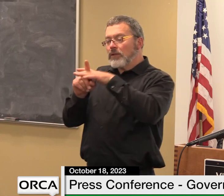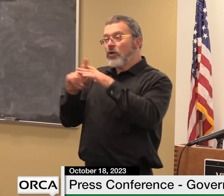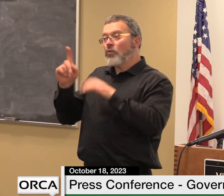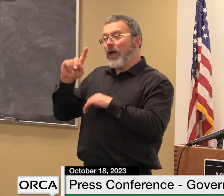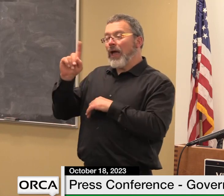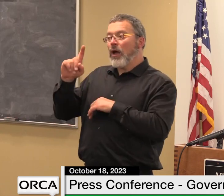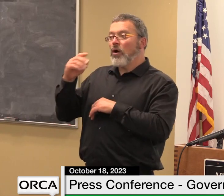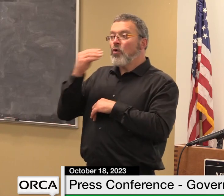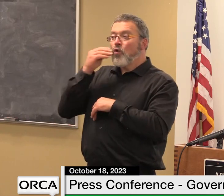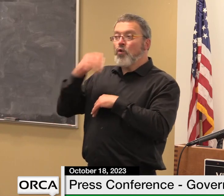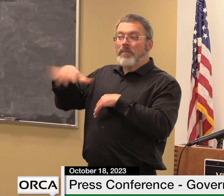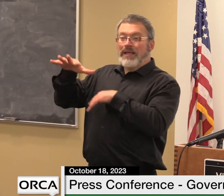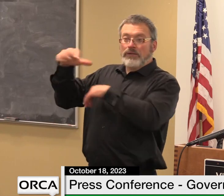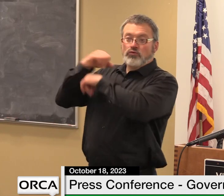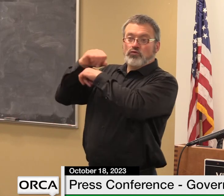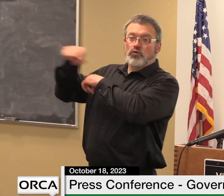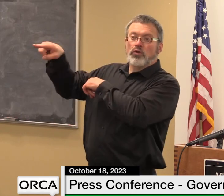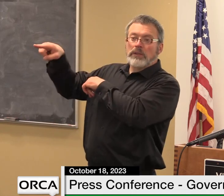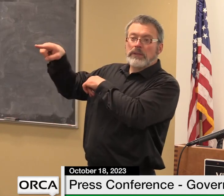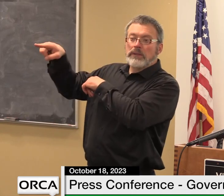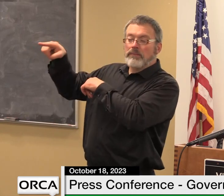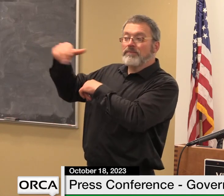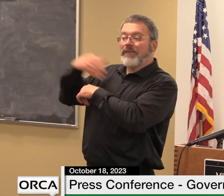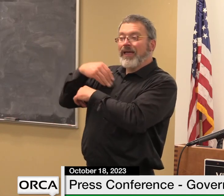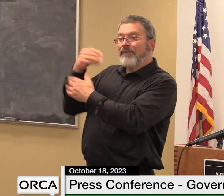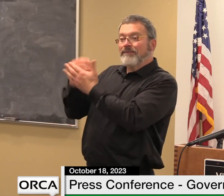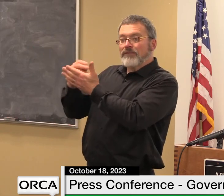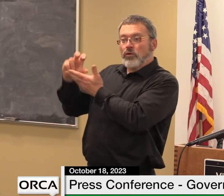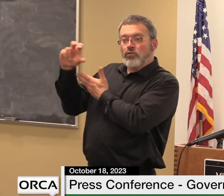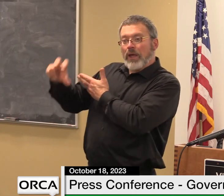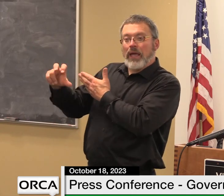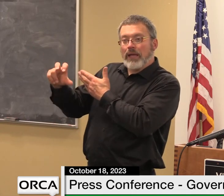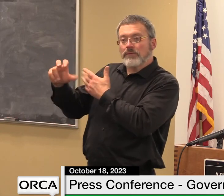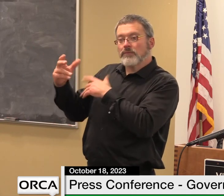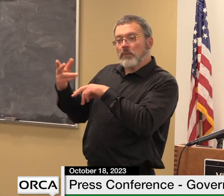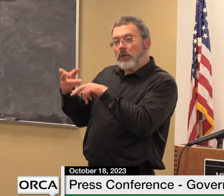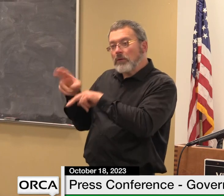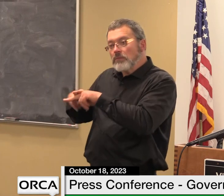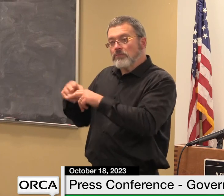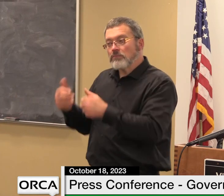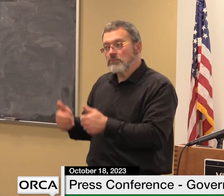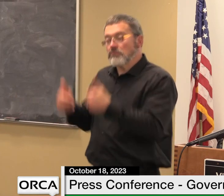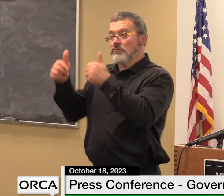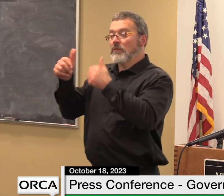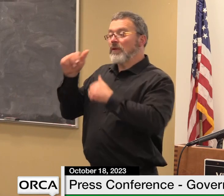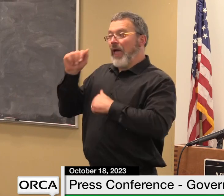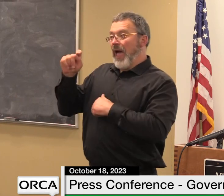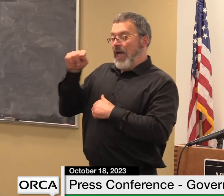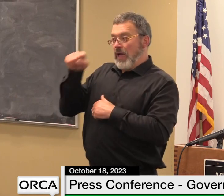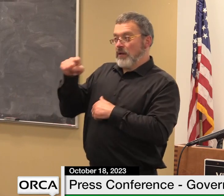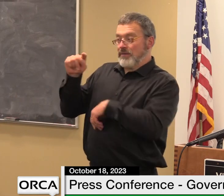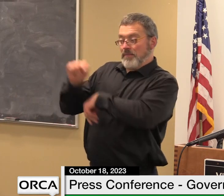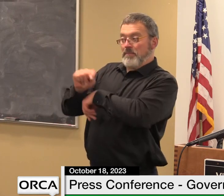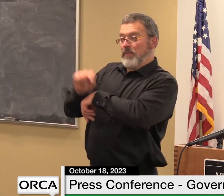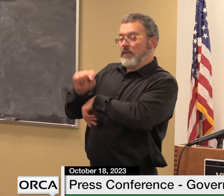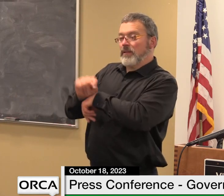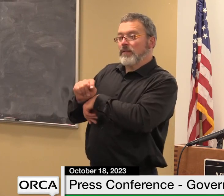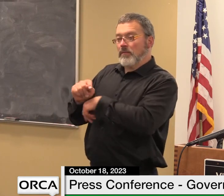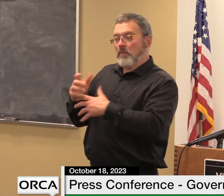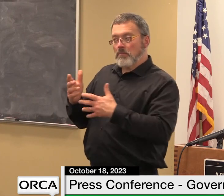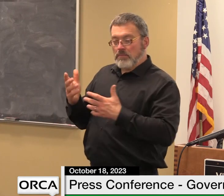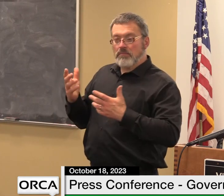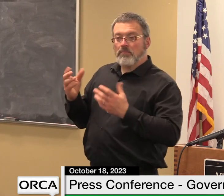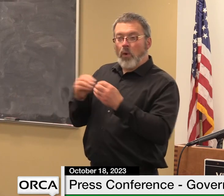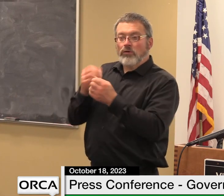that's specific to security needs at houses of worship. So we do have resources